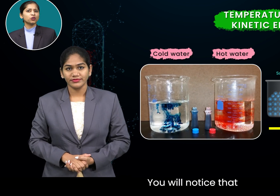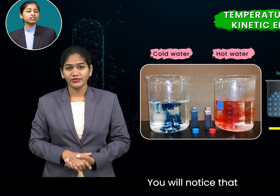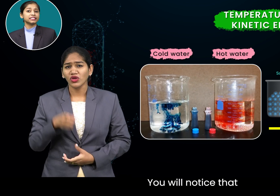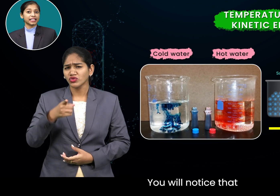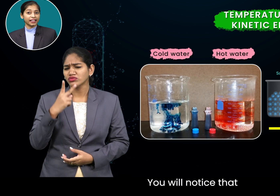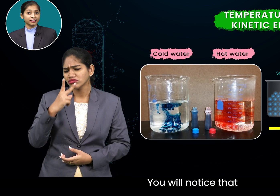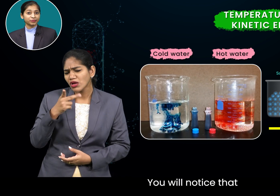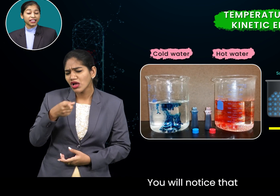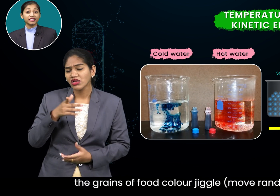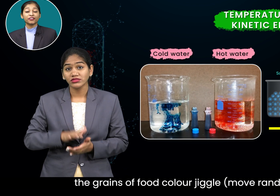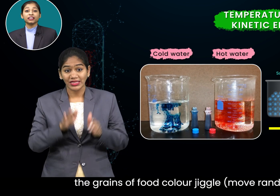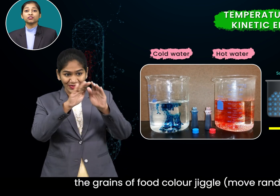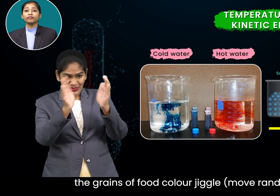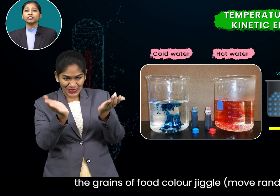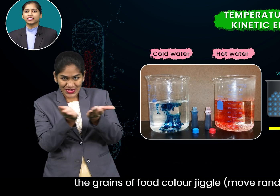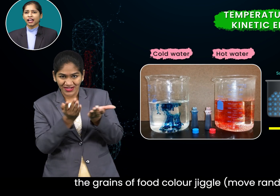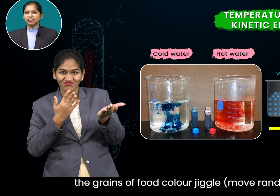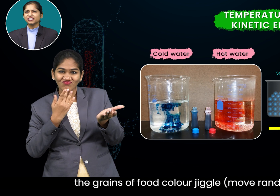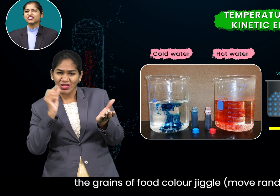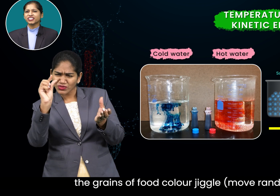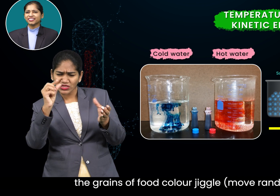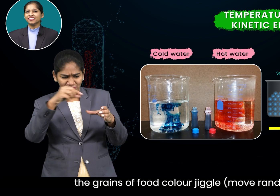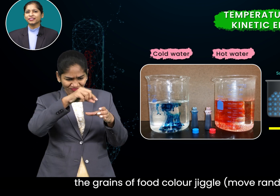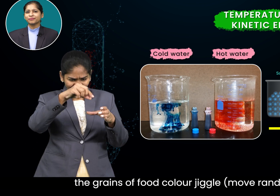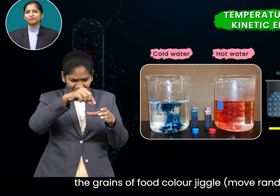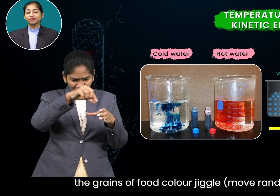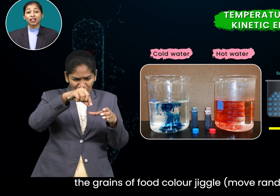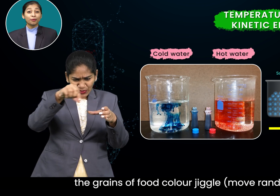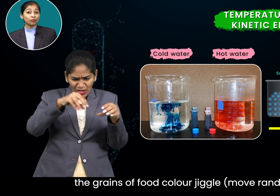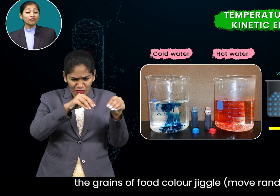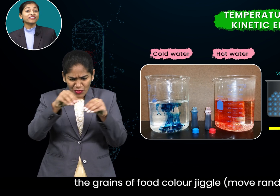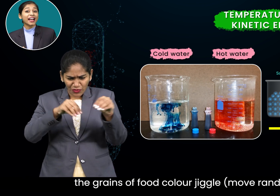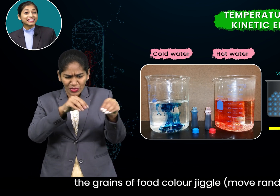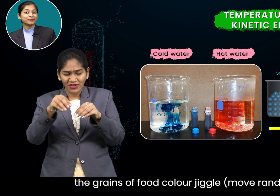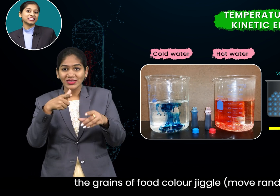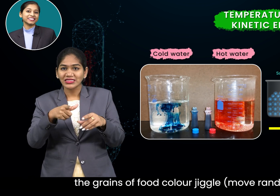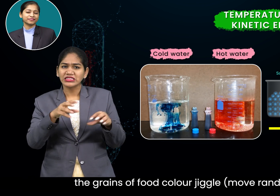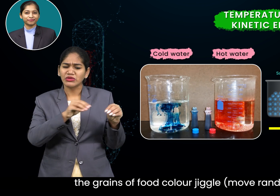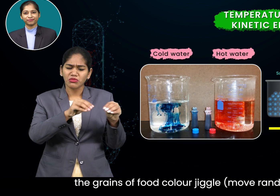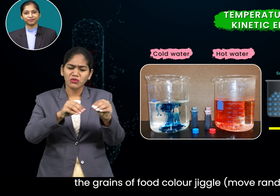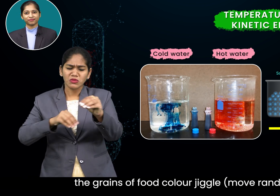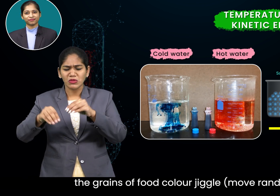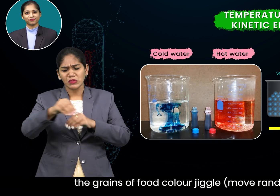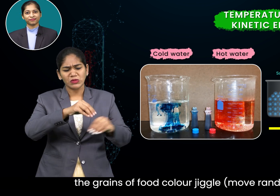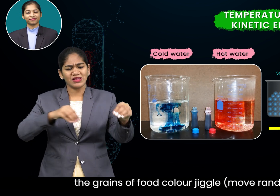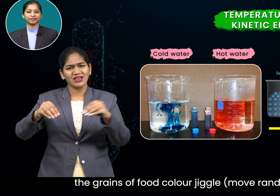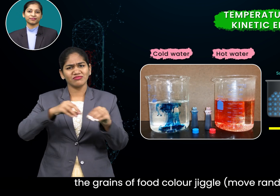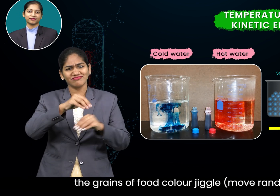You will notice that the grains of food color jiggling move randomly.